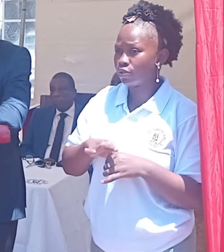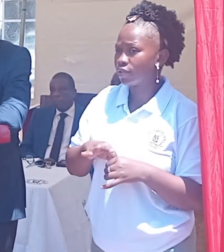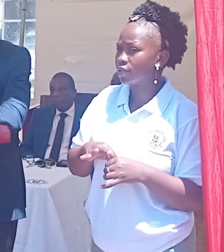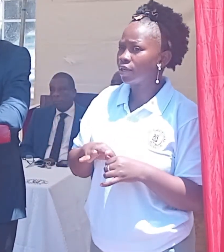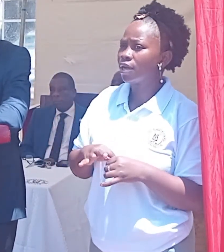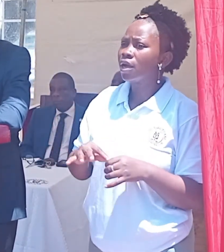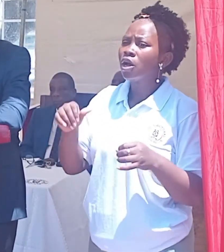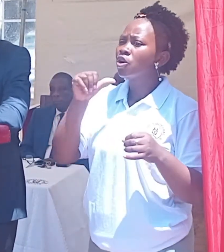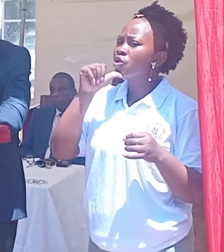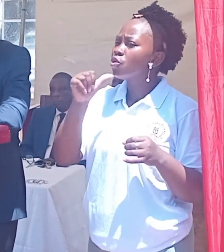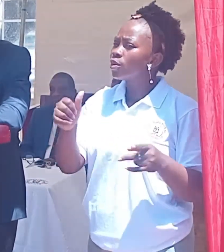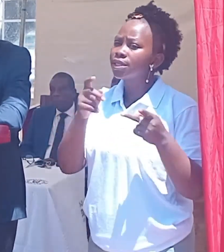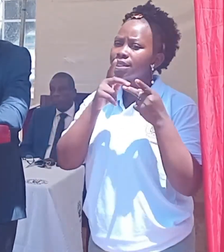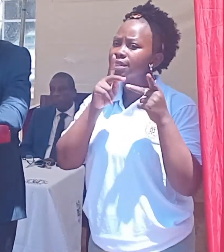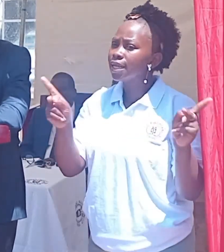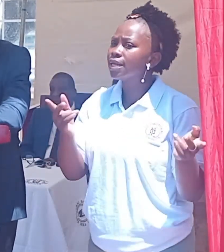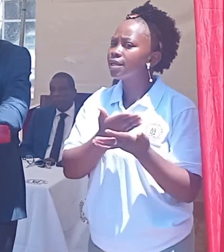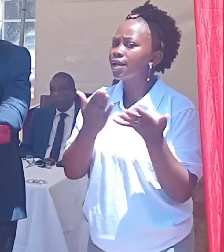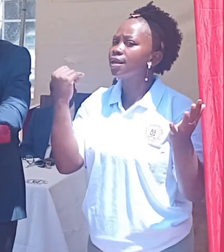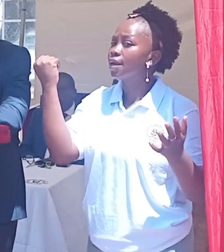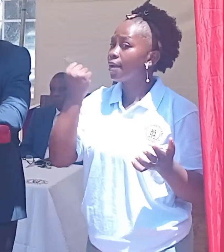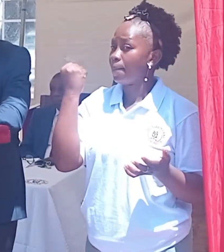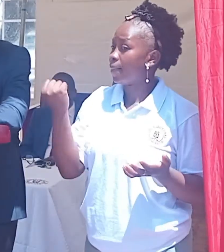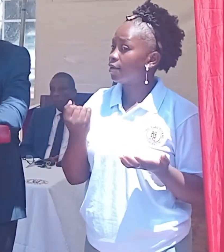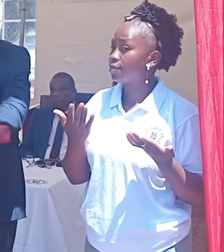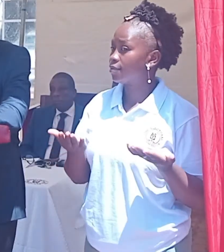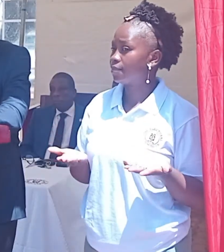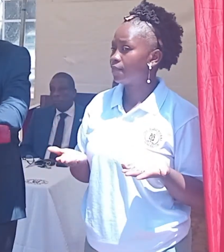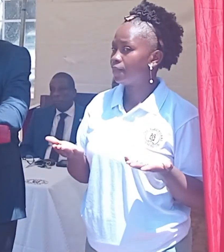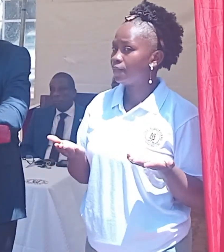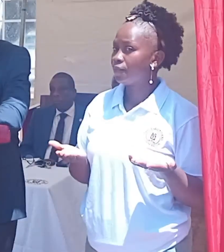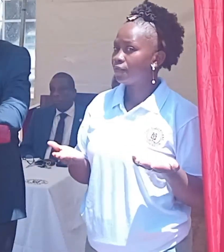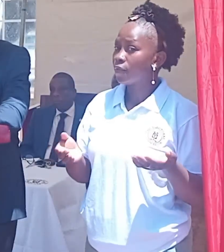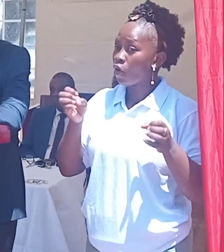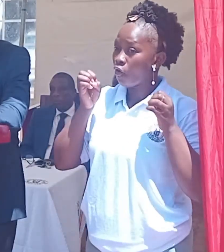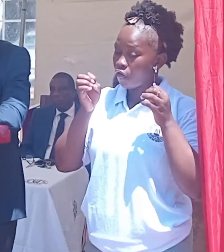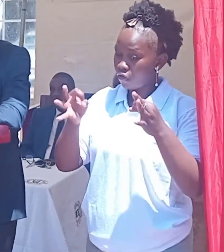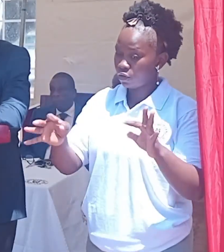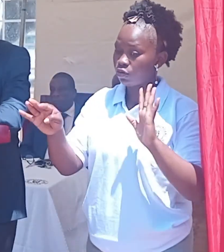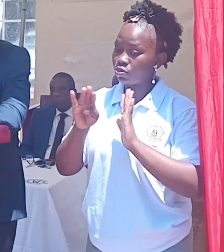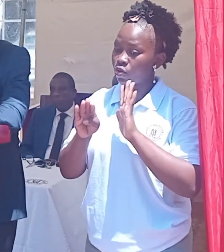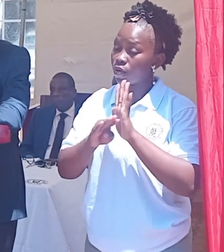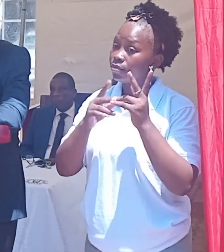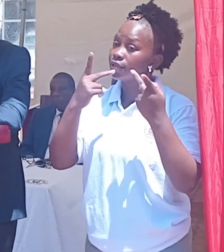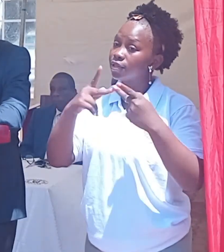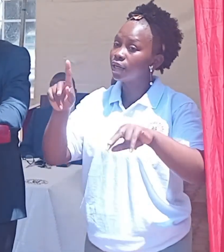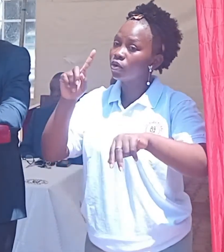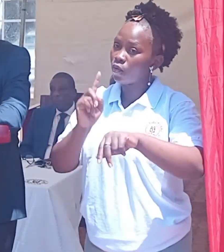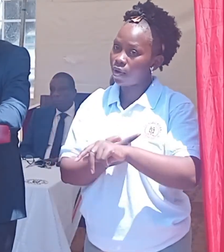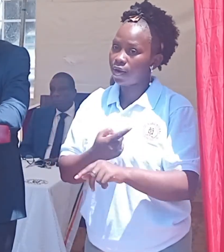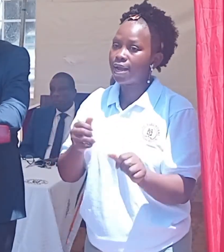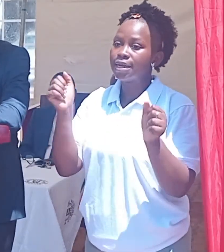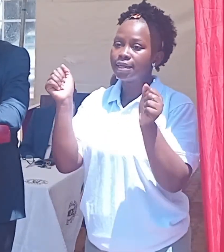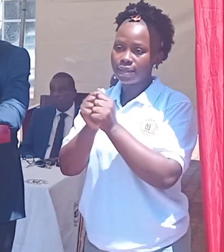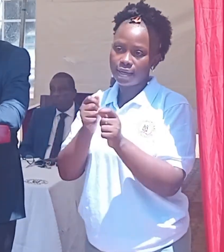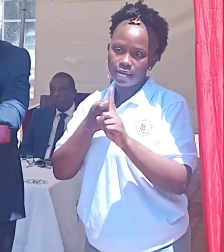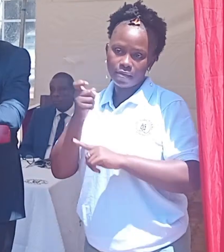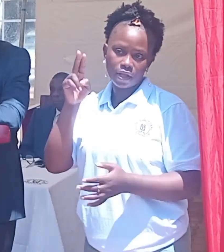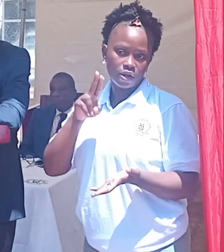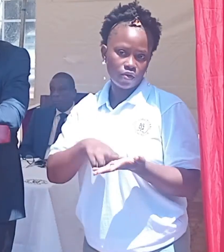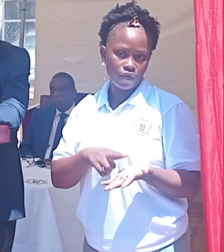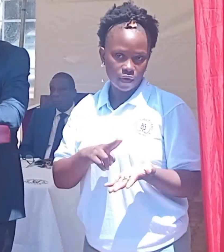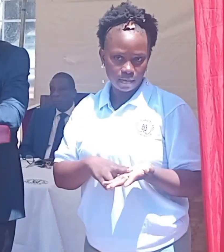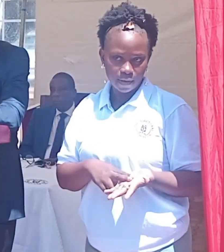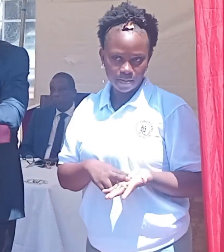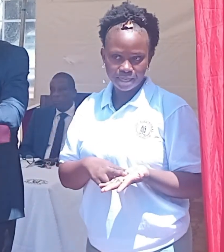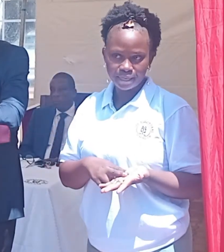not embark on any campaigns as yet. The official program commences on the 10th of November.